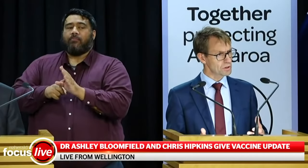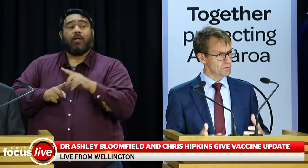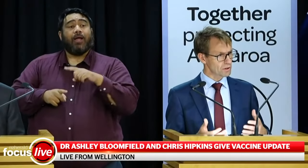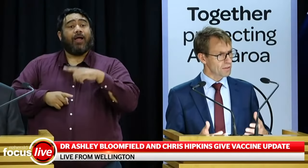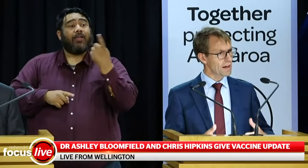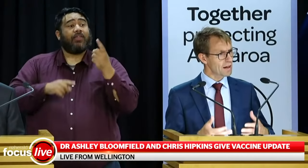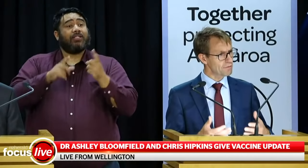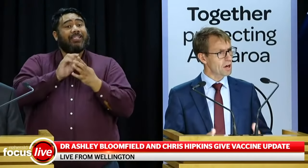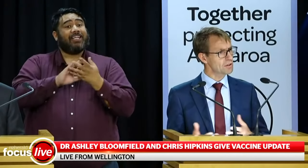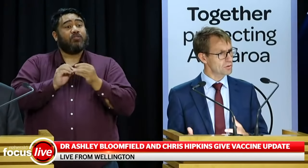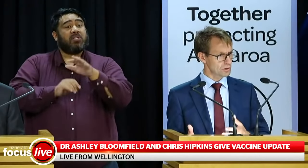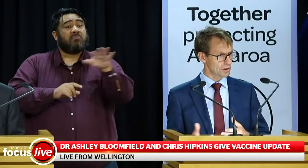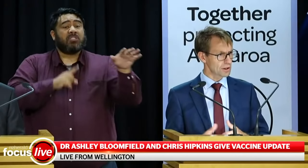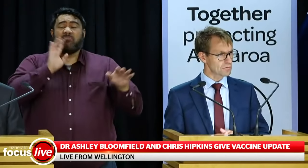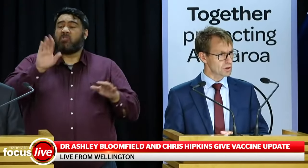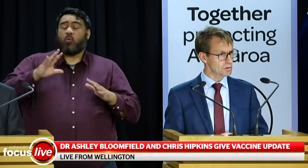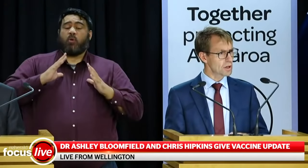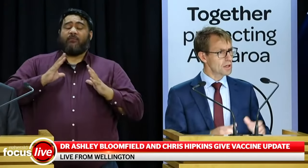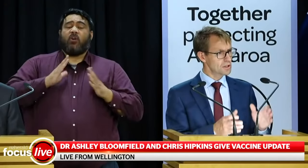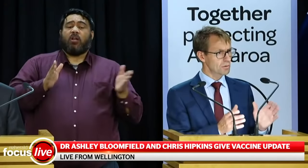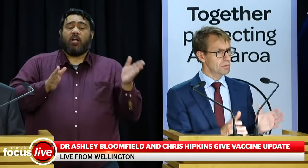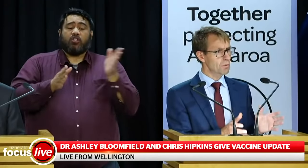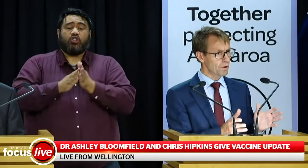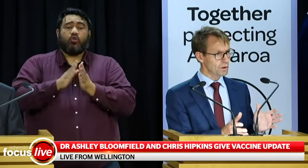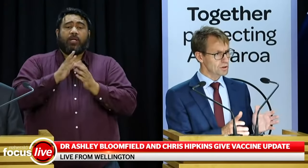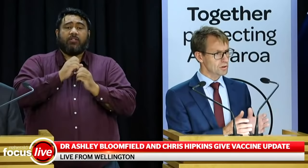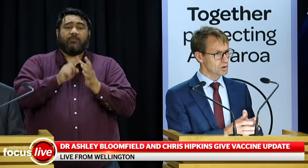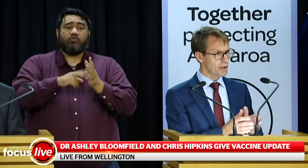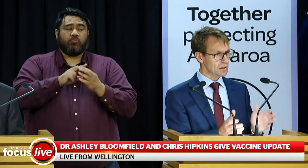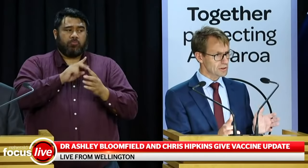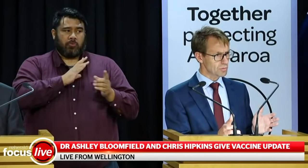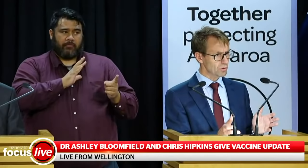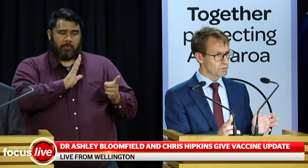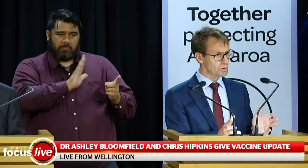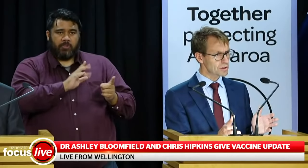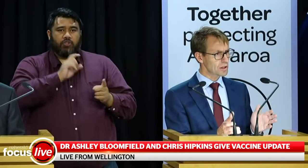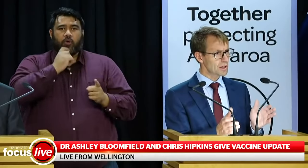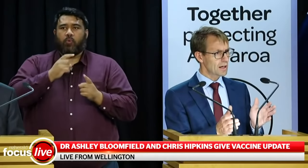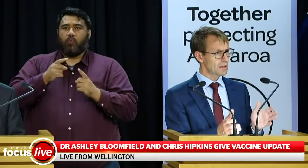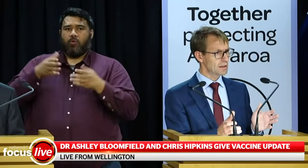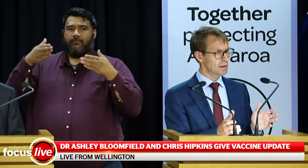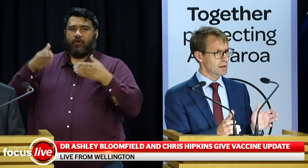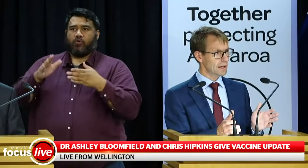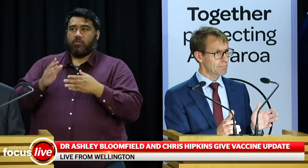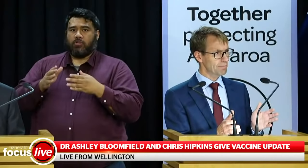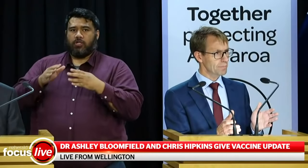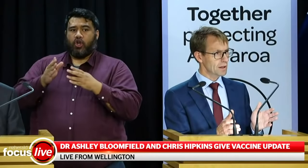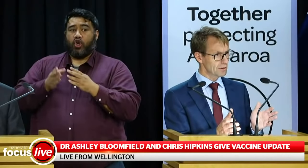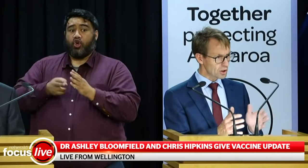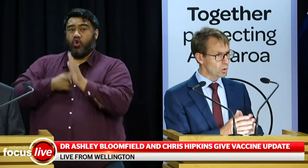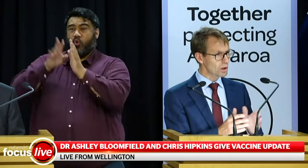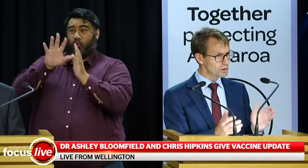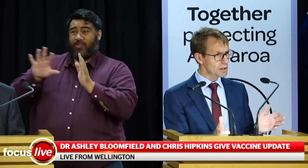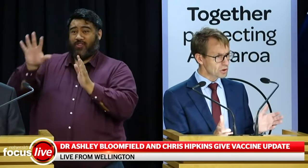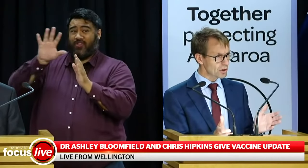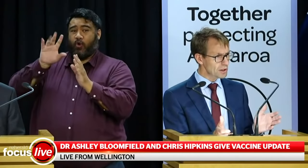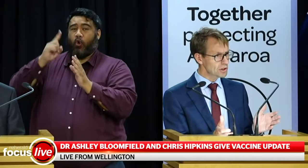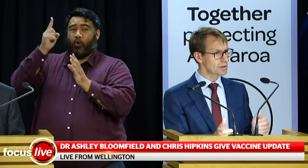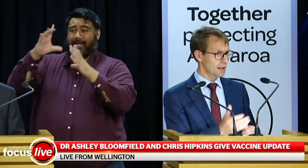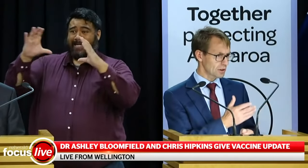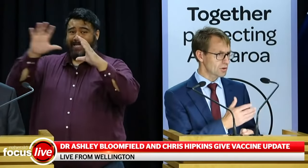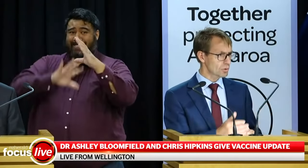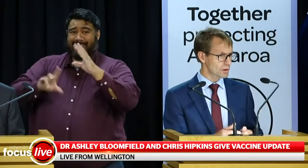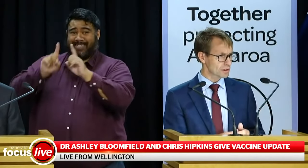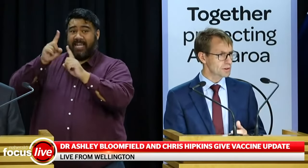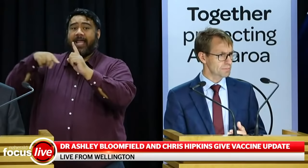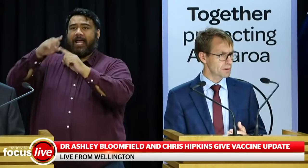health boards feel that they are fine through to the end of June. So we will focus on training this workforce in the Auckland metro